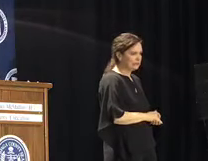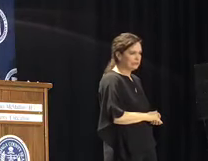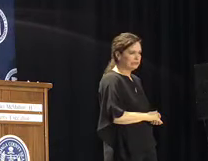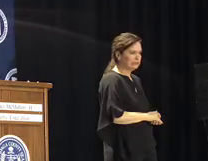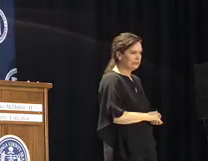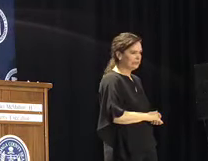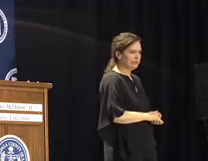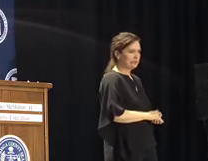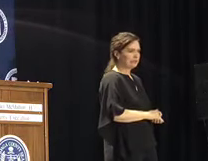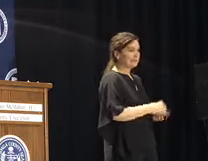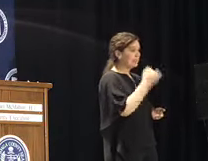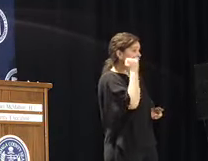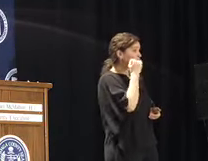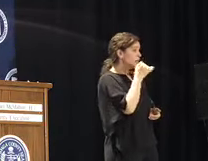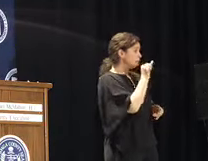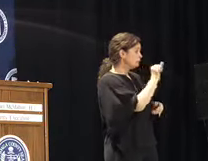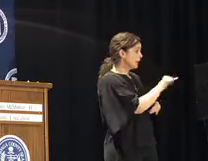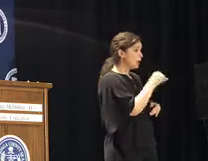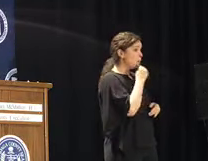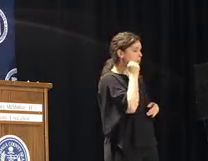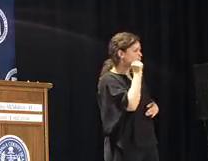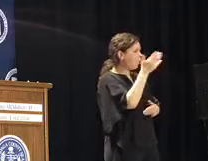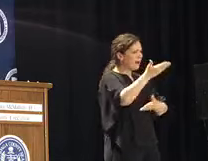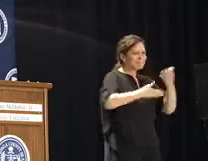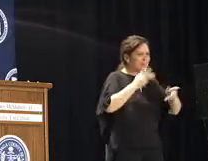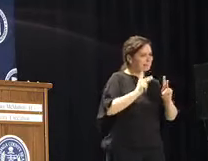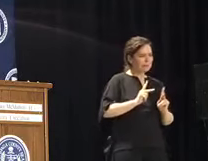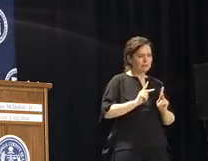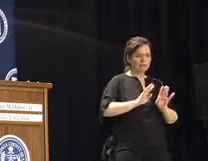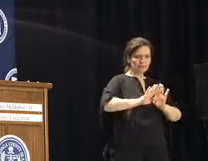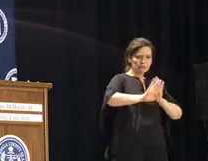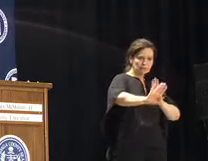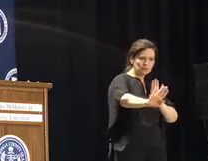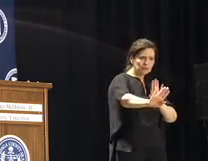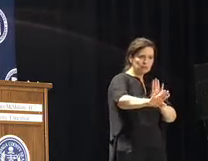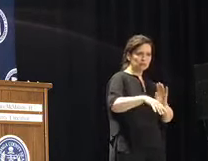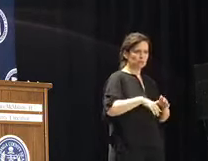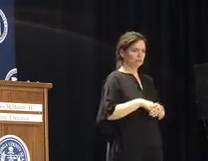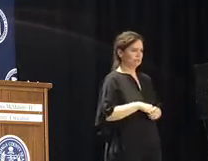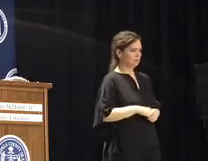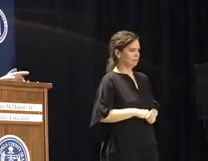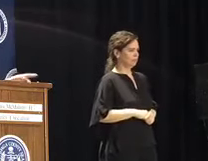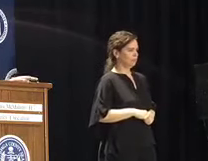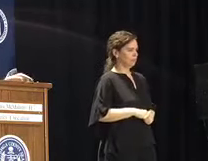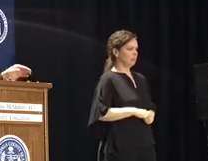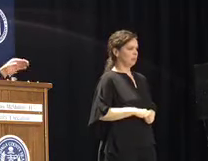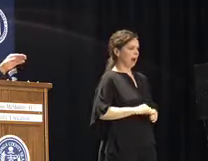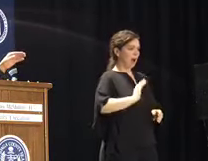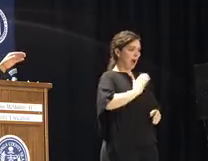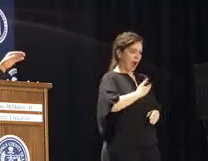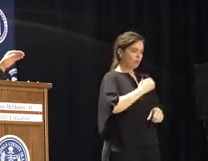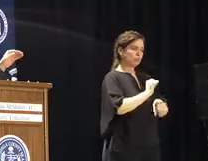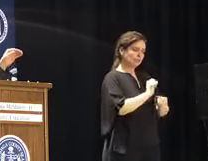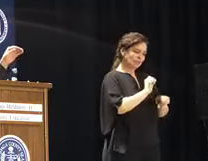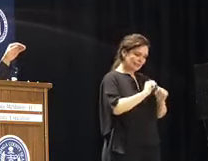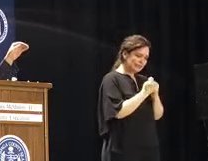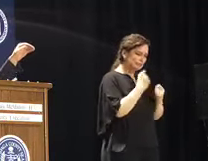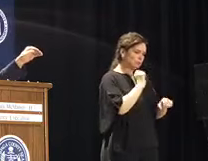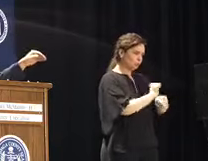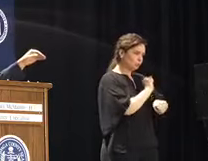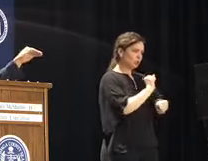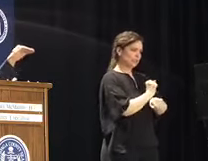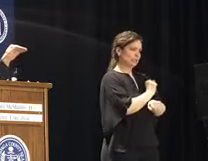We do things. My team's working really hard. Everybody's working really hard to get this community to a point